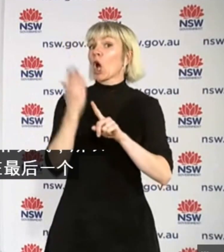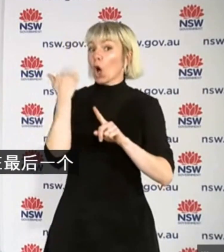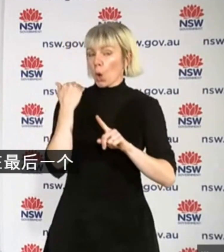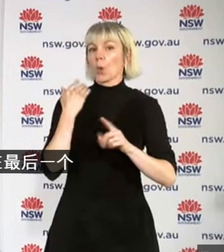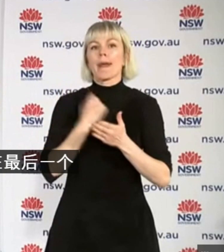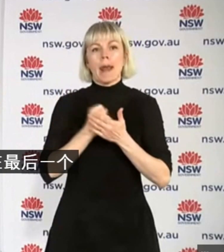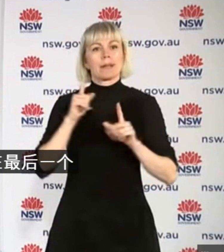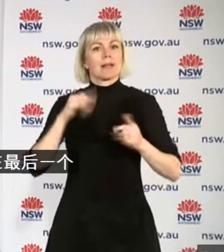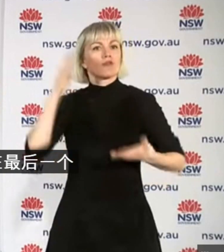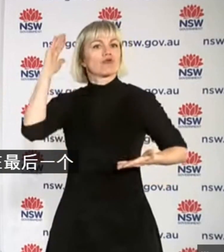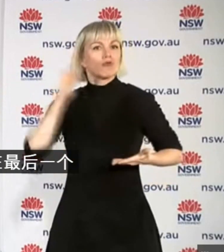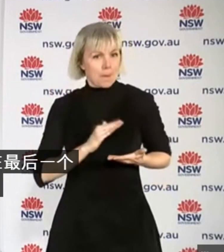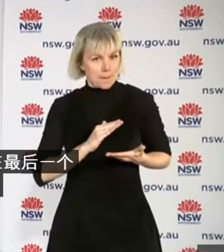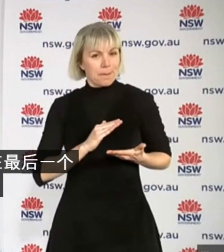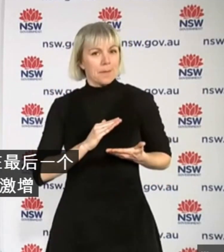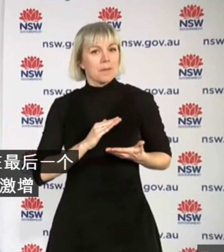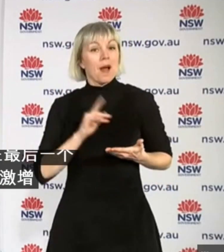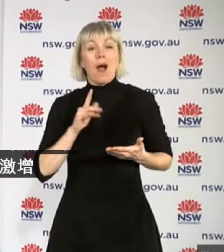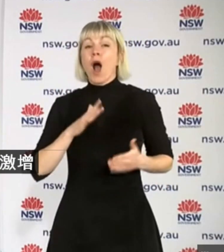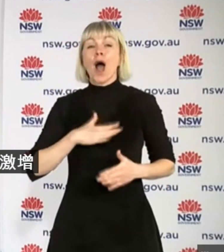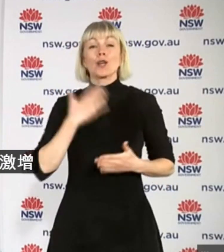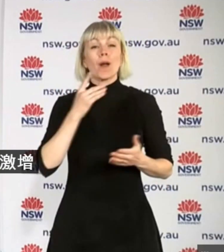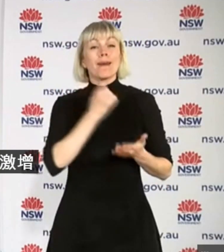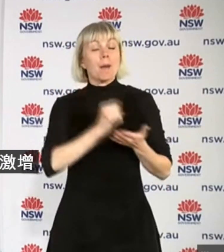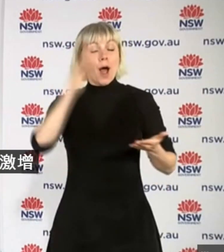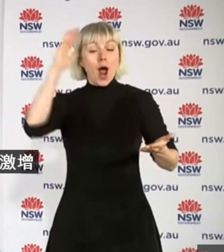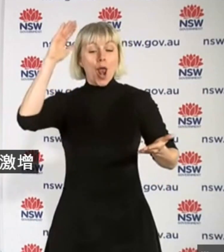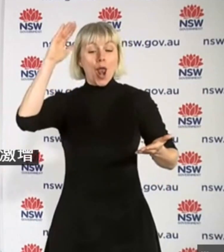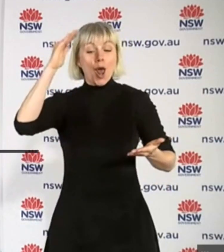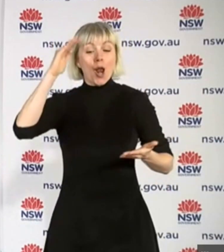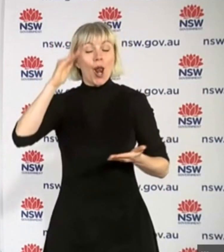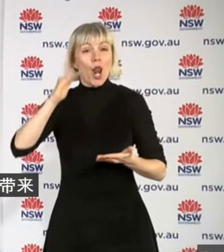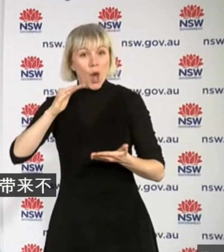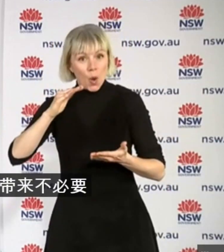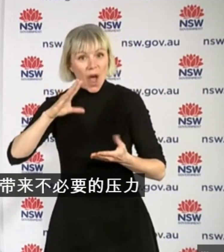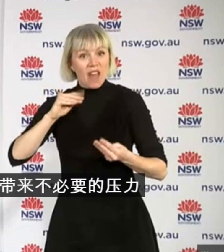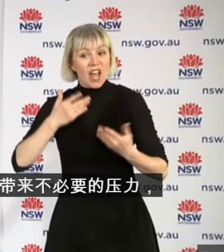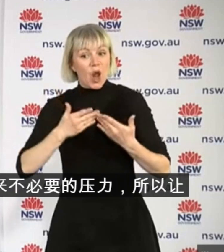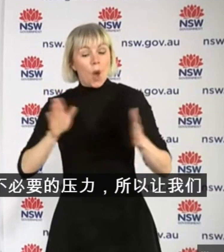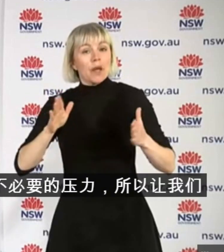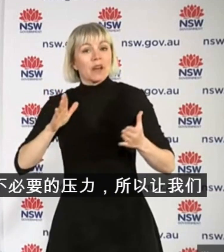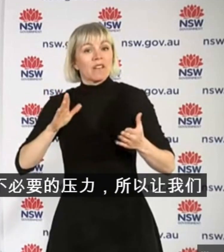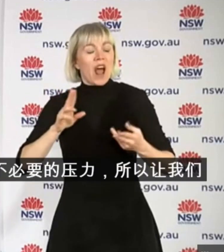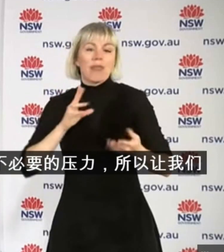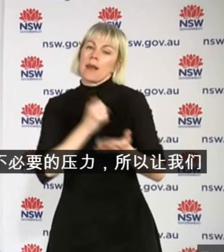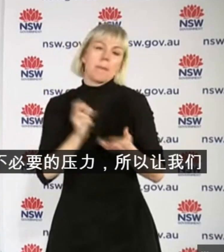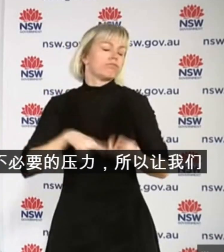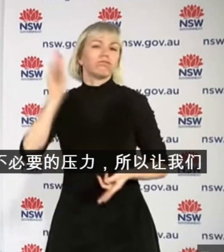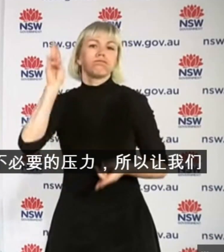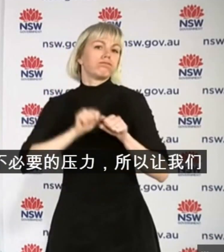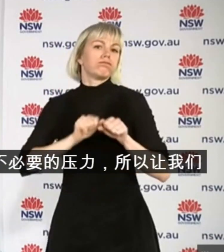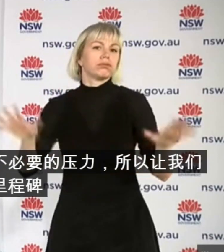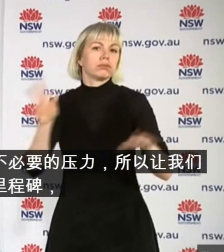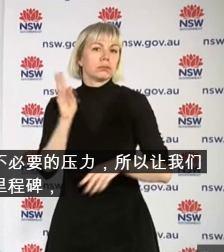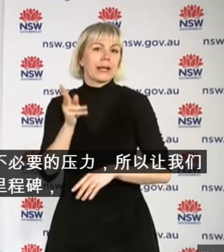last hurdle suddenly get a huge surge in cases and then put unnecessary pressure on our hospital system. So let's enjoy those